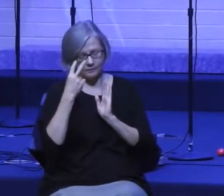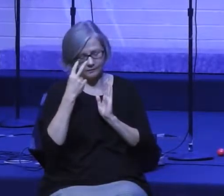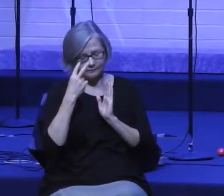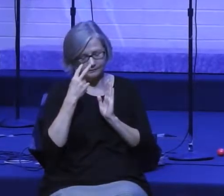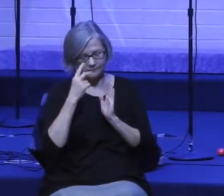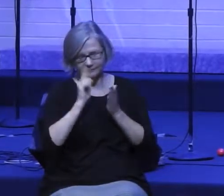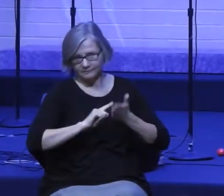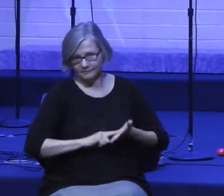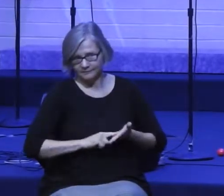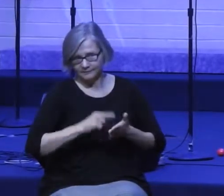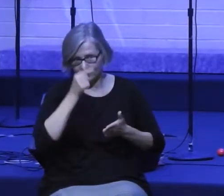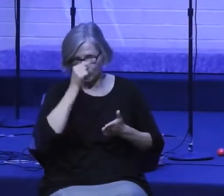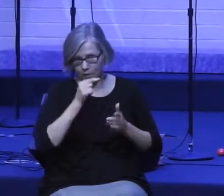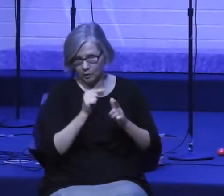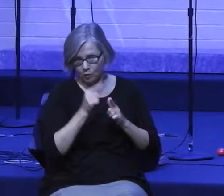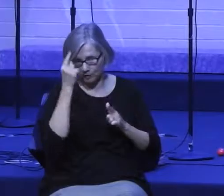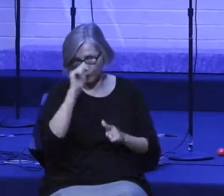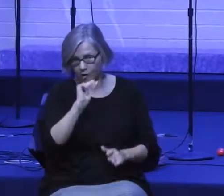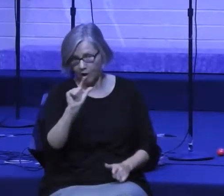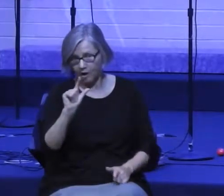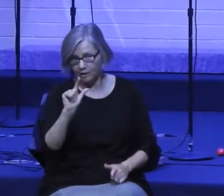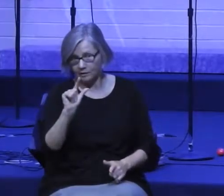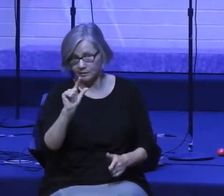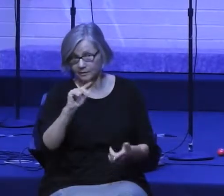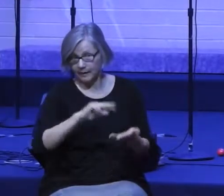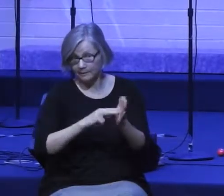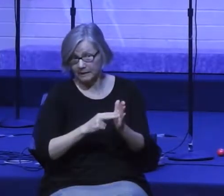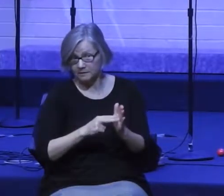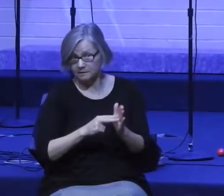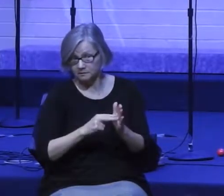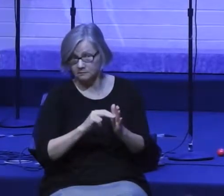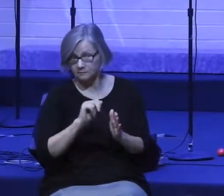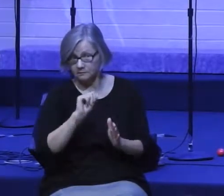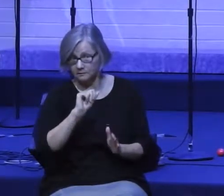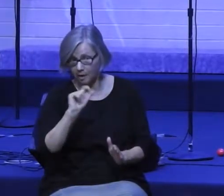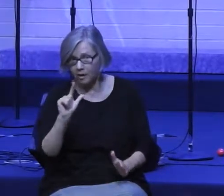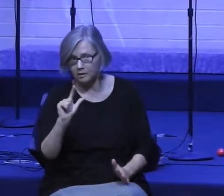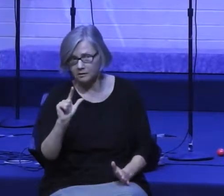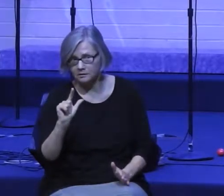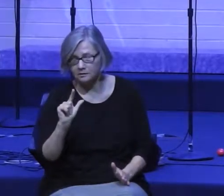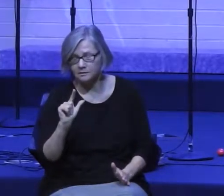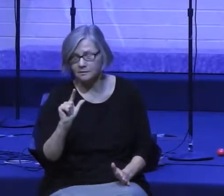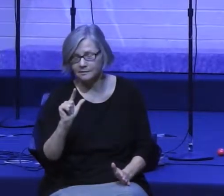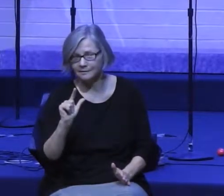Last thing Peter says, above all,